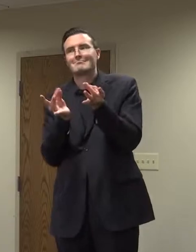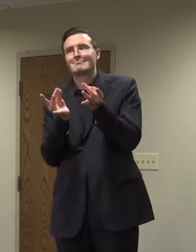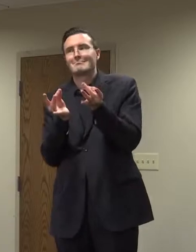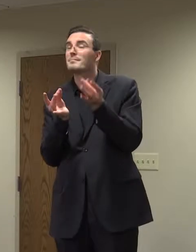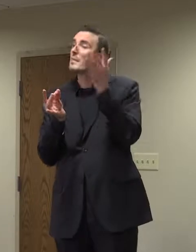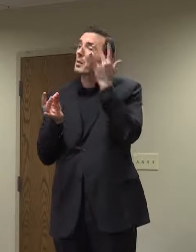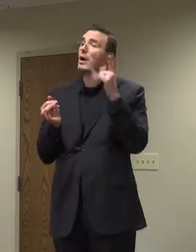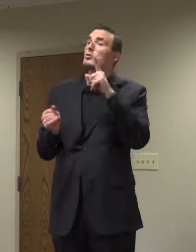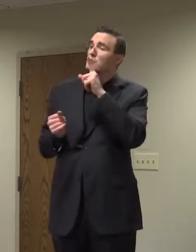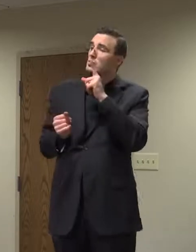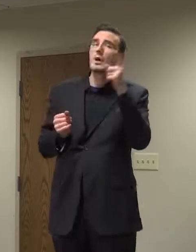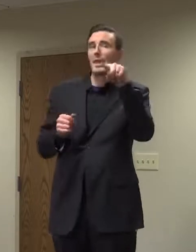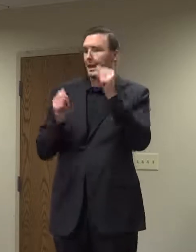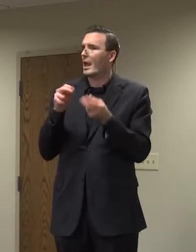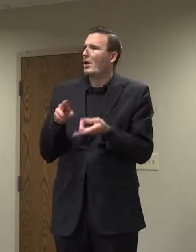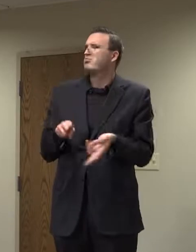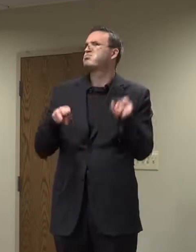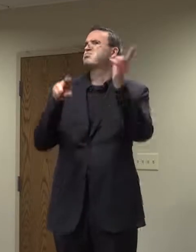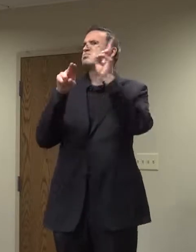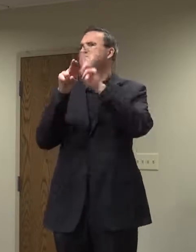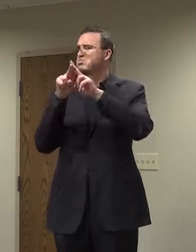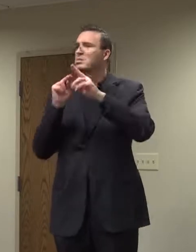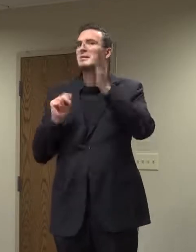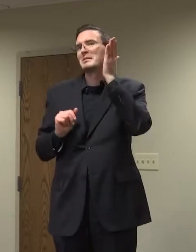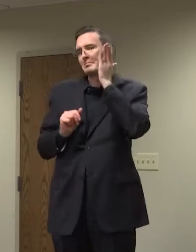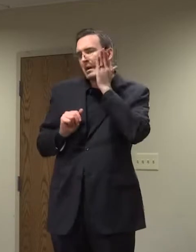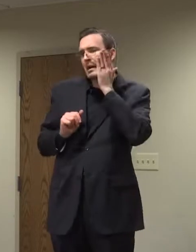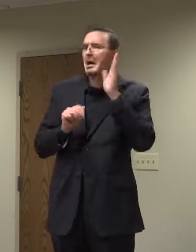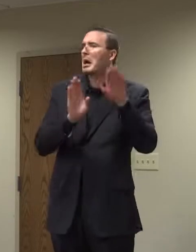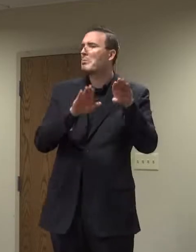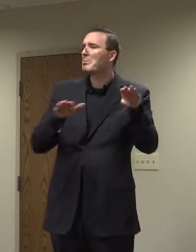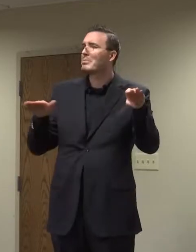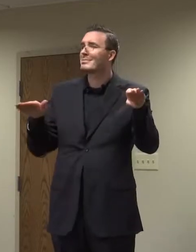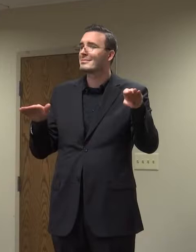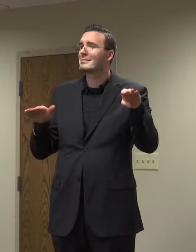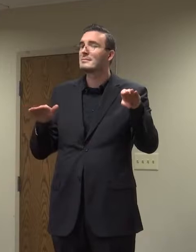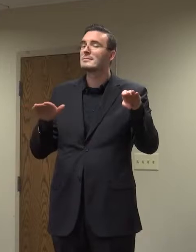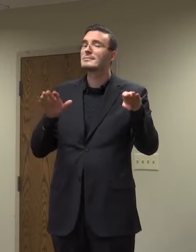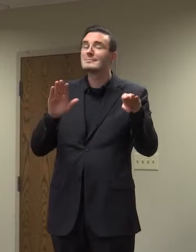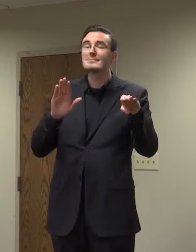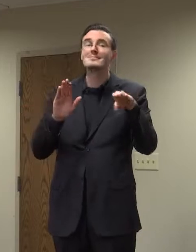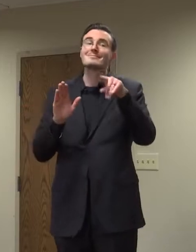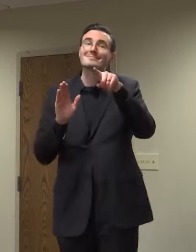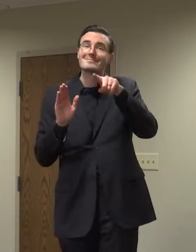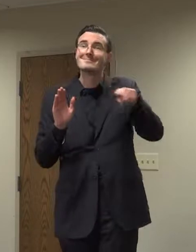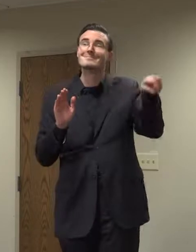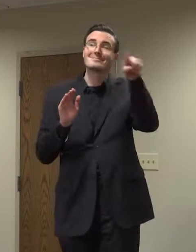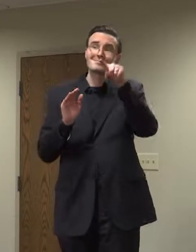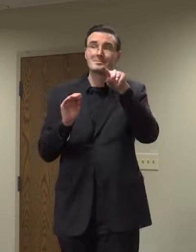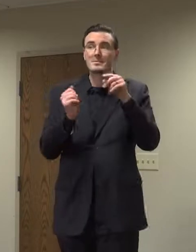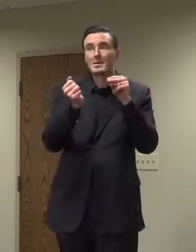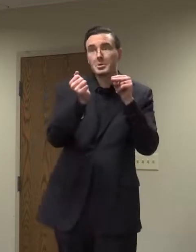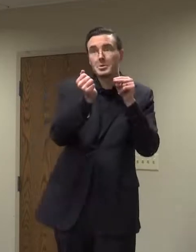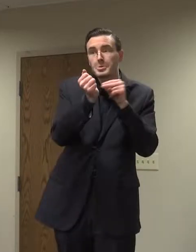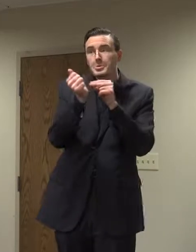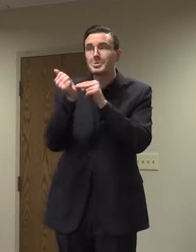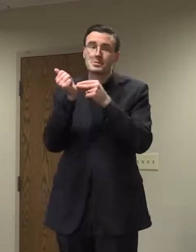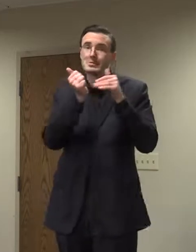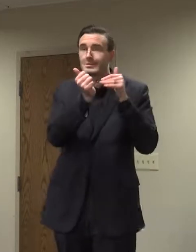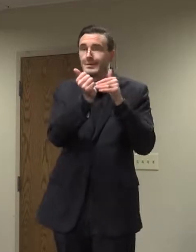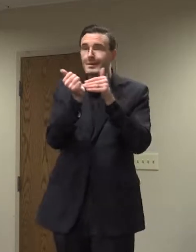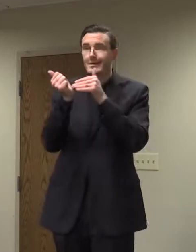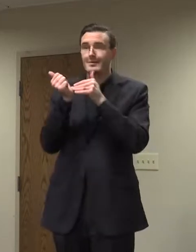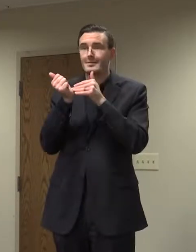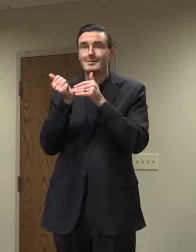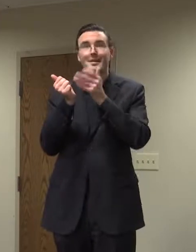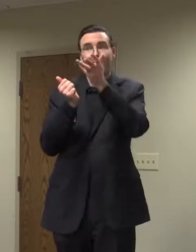up staffing, and the same individuals that are out in the community are also can get exposed is the critical infrastructure and workforce.